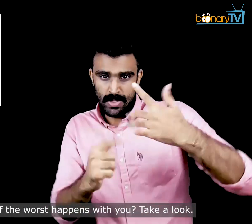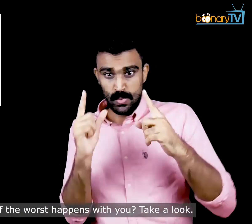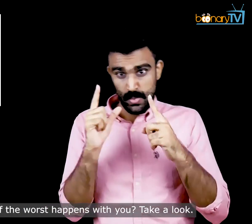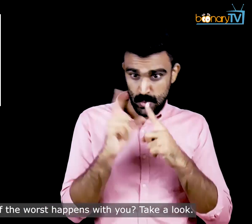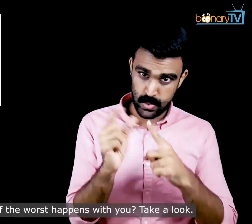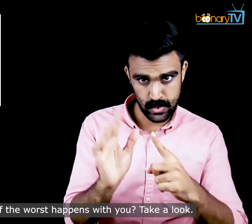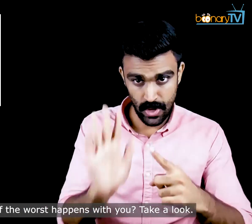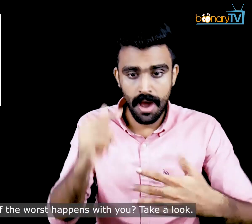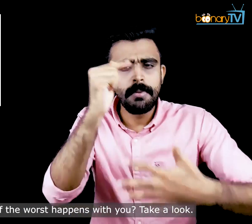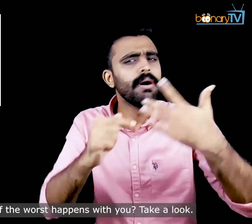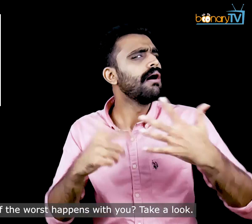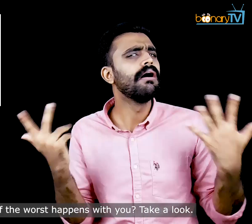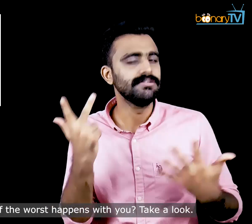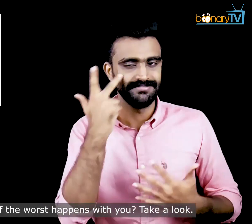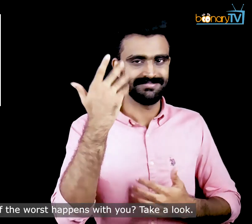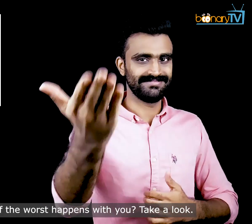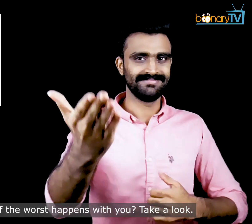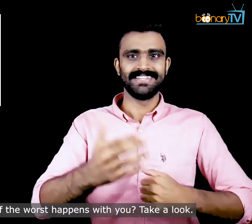you do if the worst happens with you? Take a look.